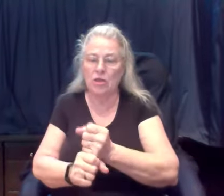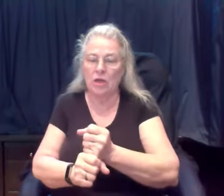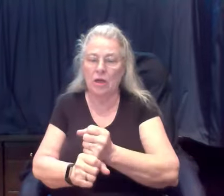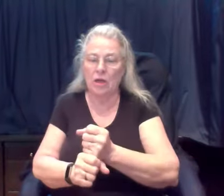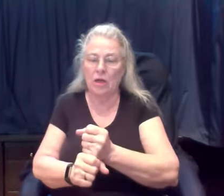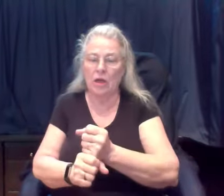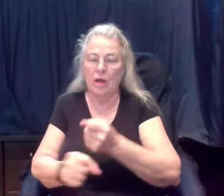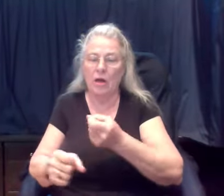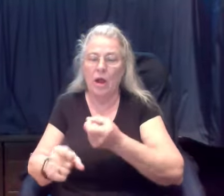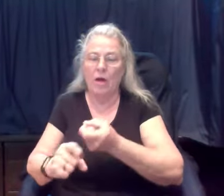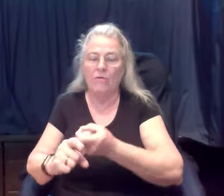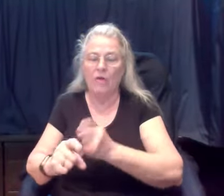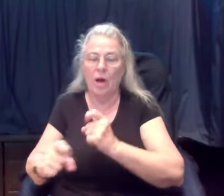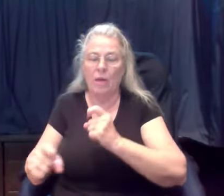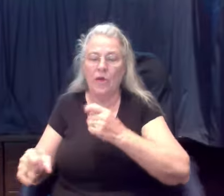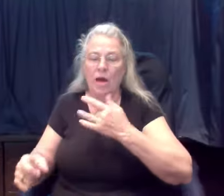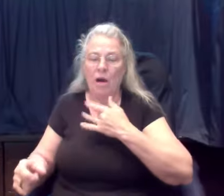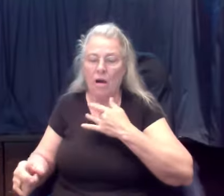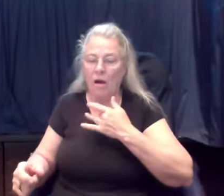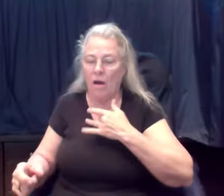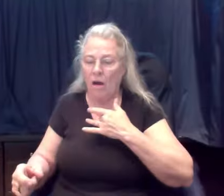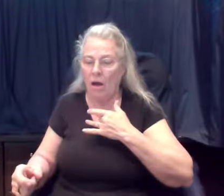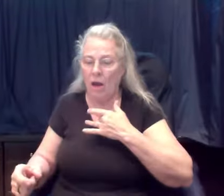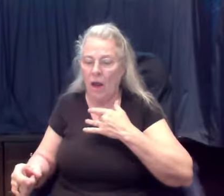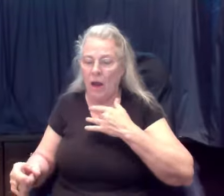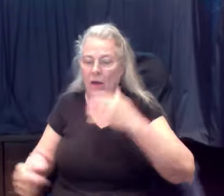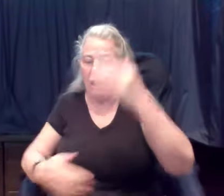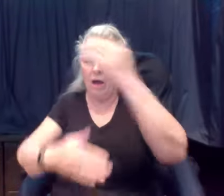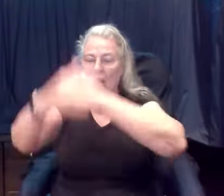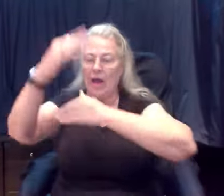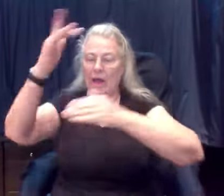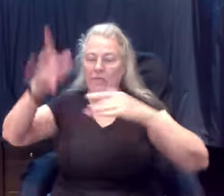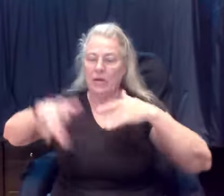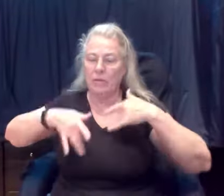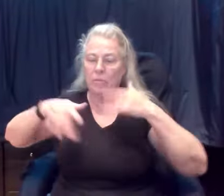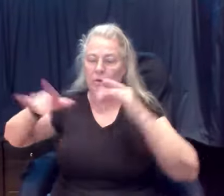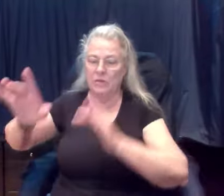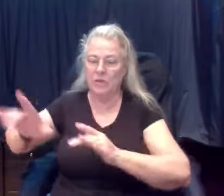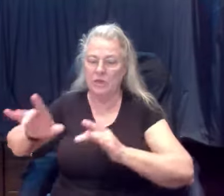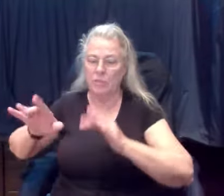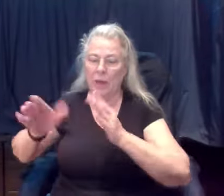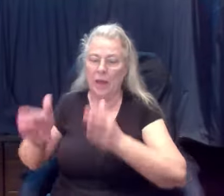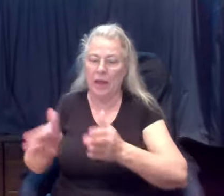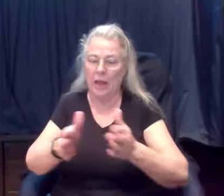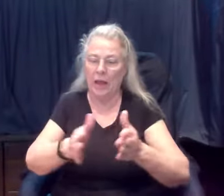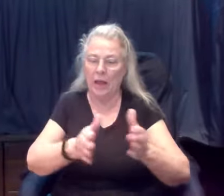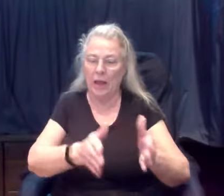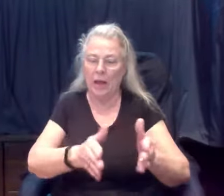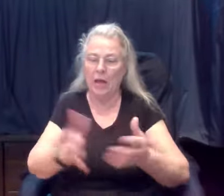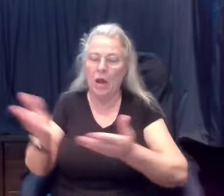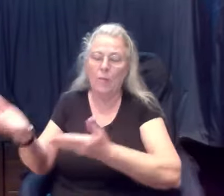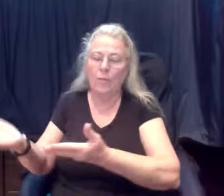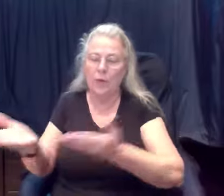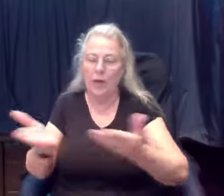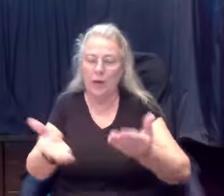From the heart of heaven, mercy's plan, bringing